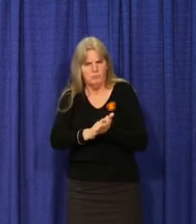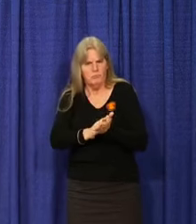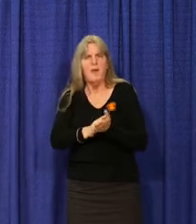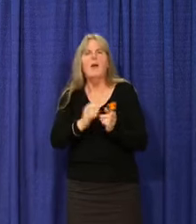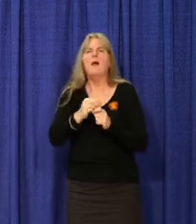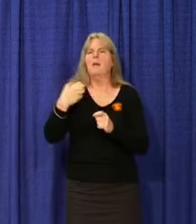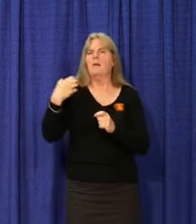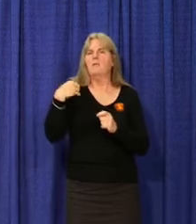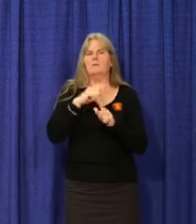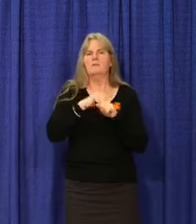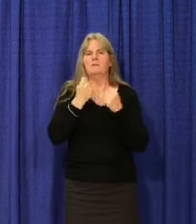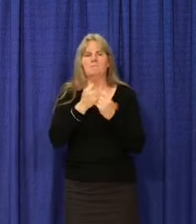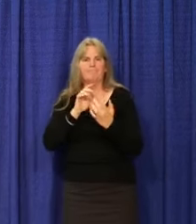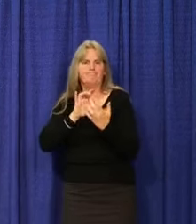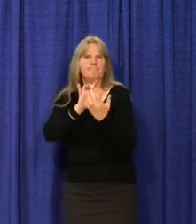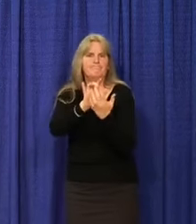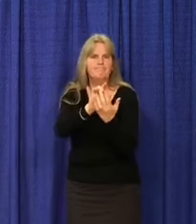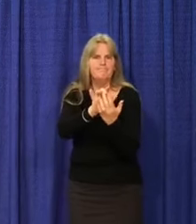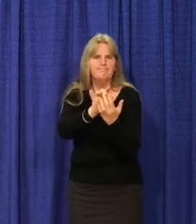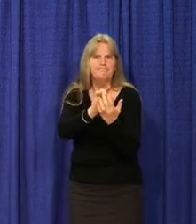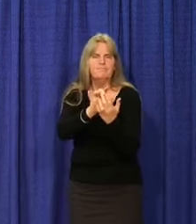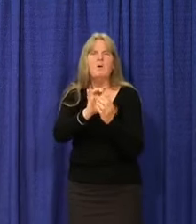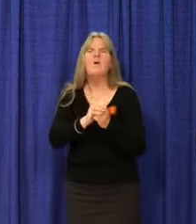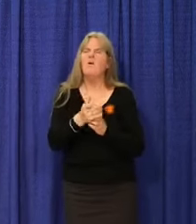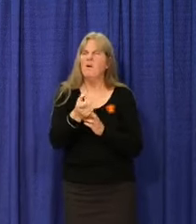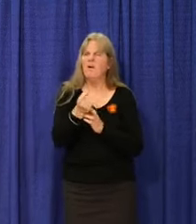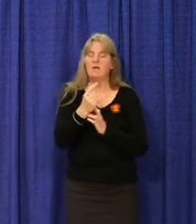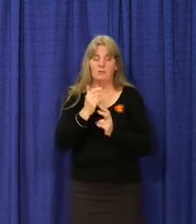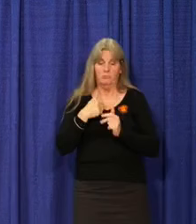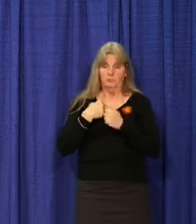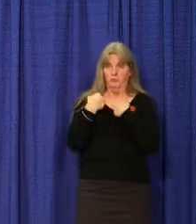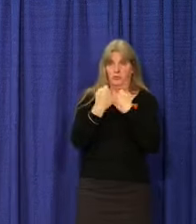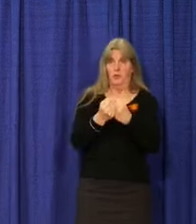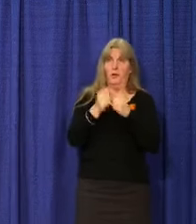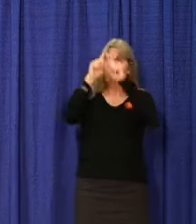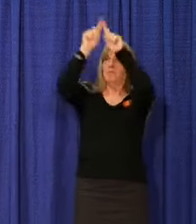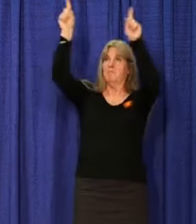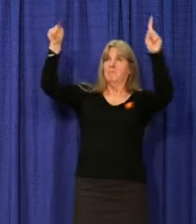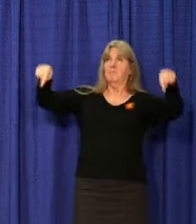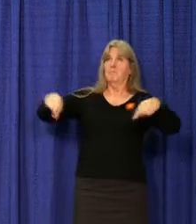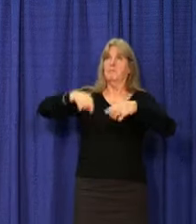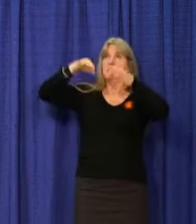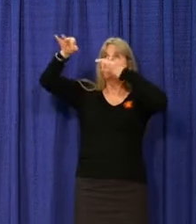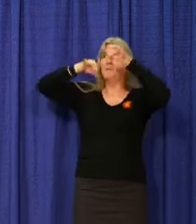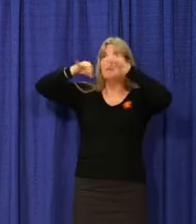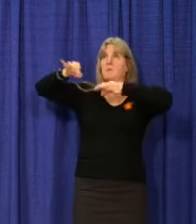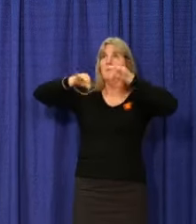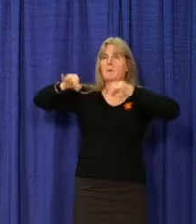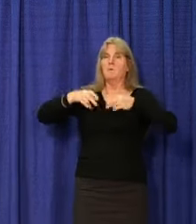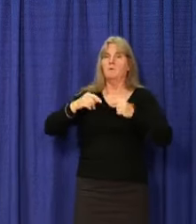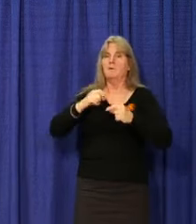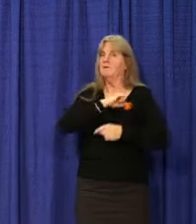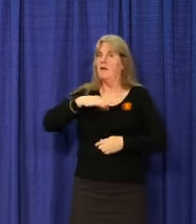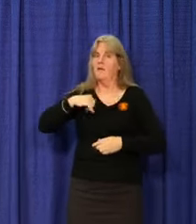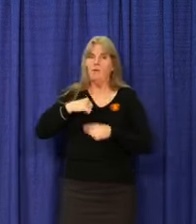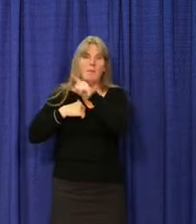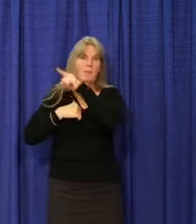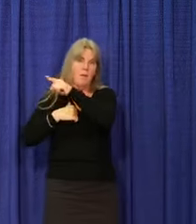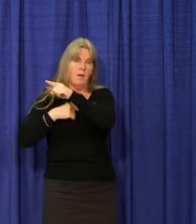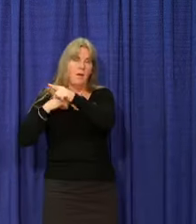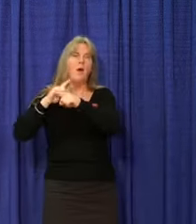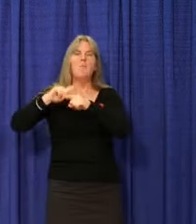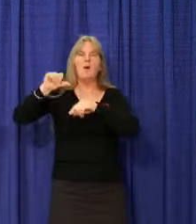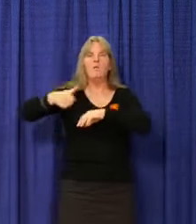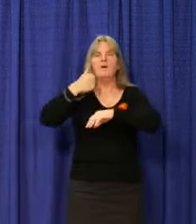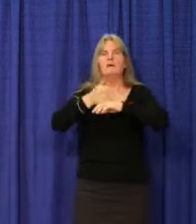up. There will be signs in place to inform travelers of this requirement and kiosks in place